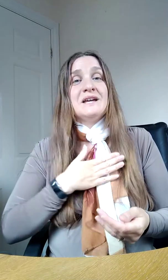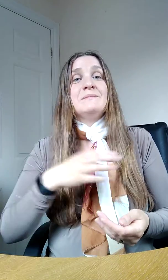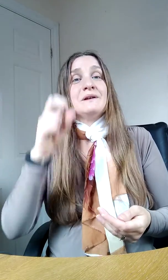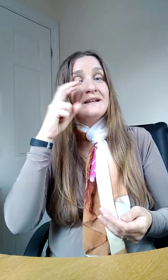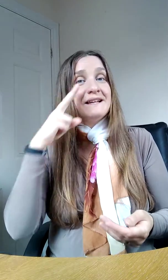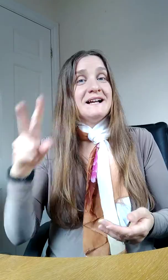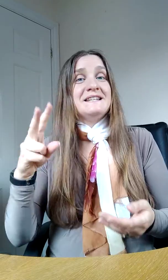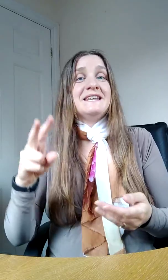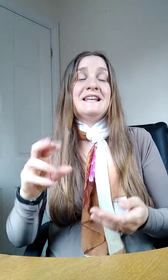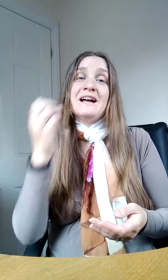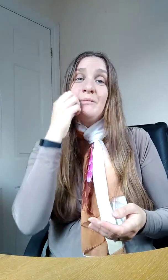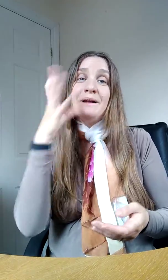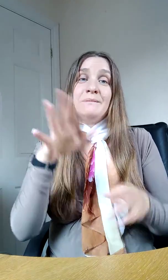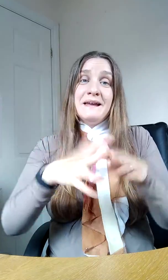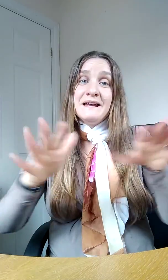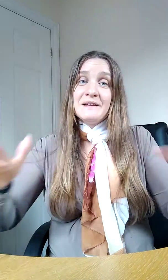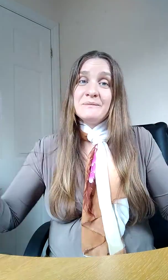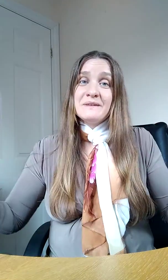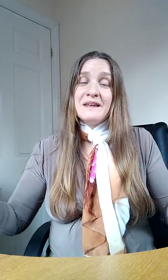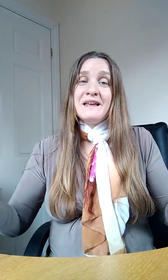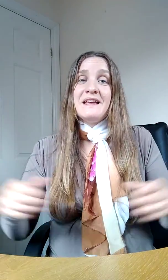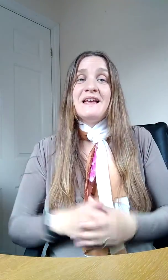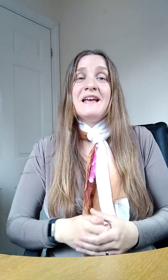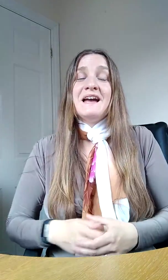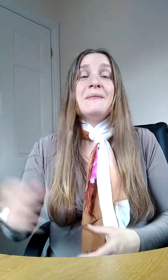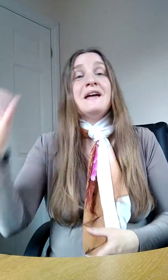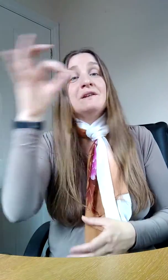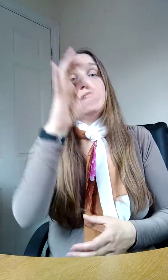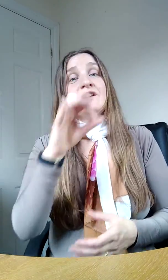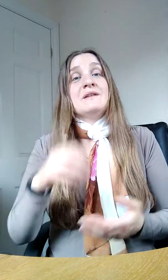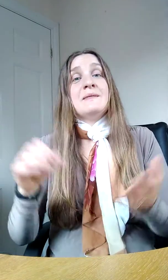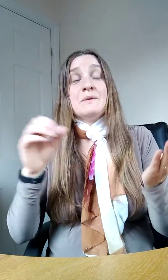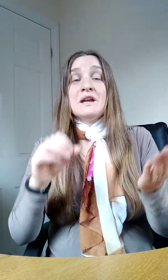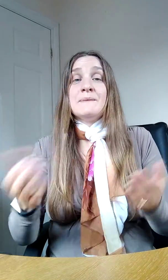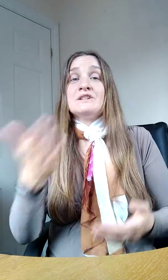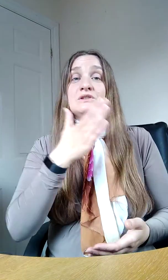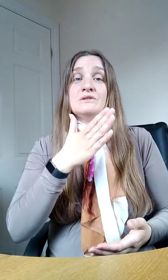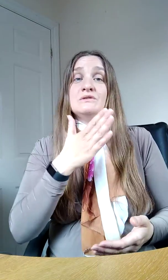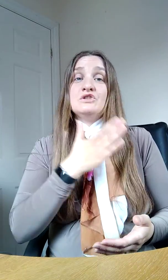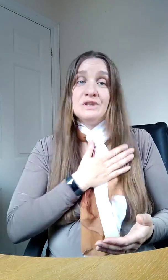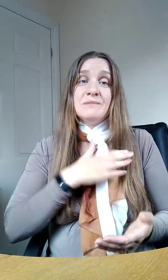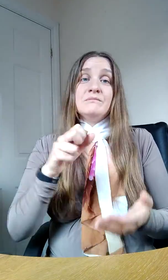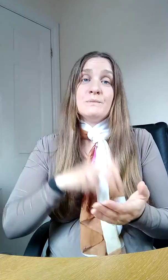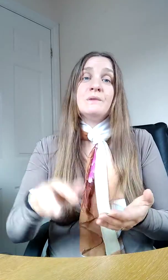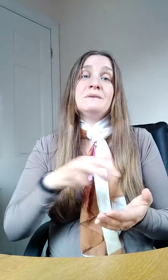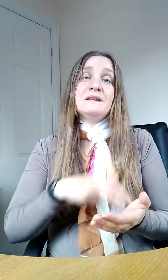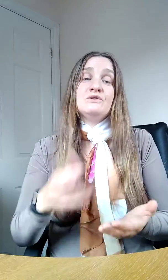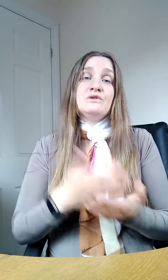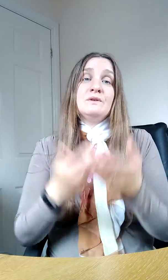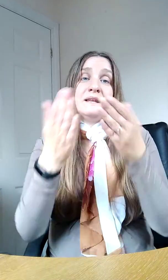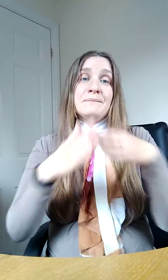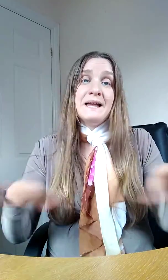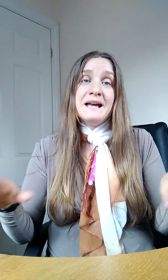j'aime regarder la belle mer. And then we go back to j'aime me promener sur la